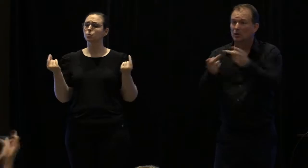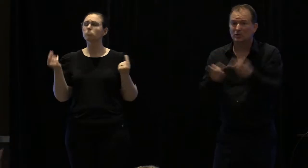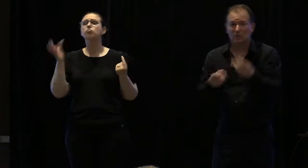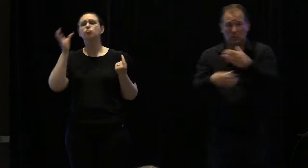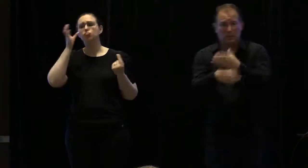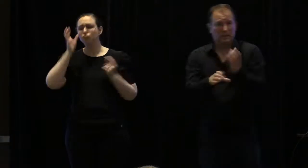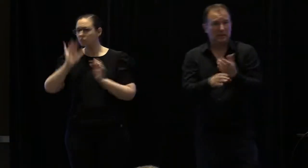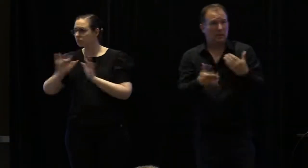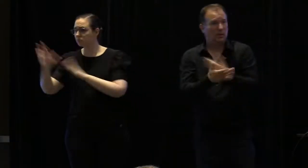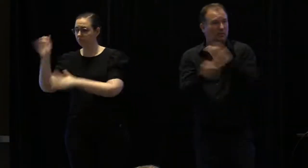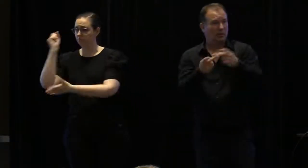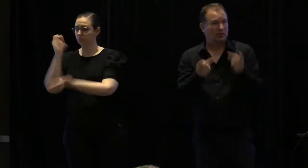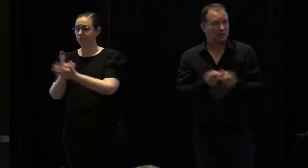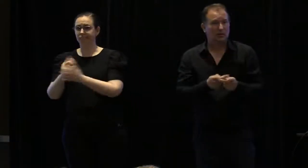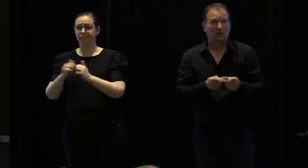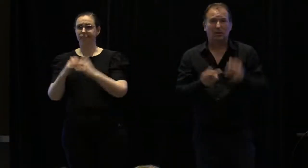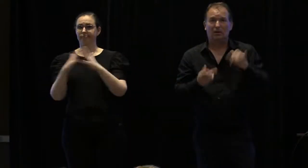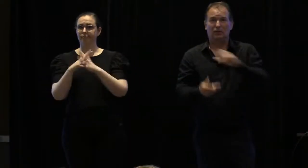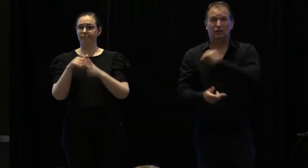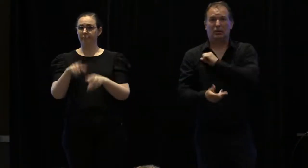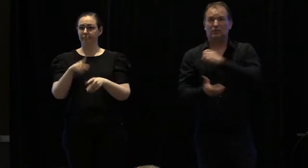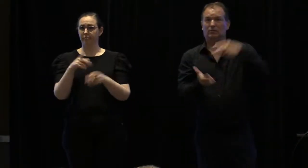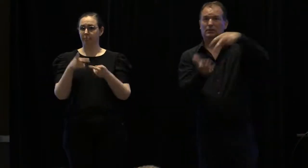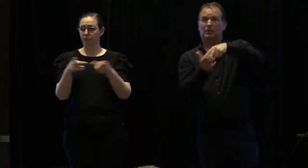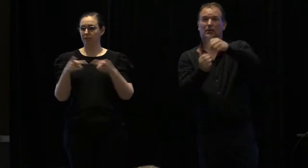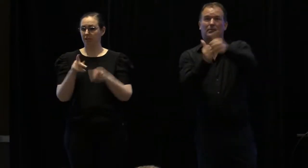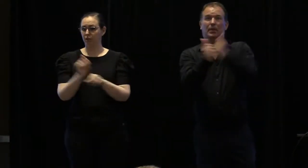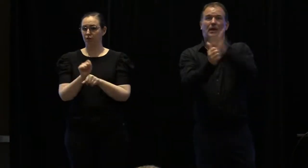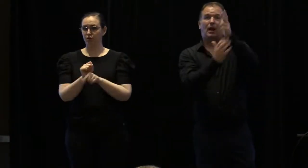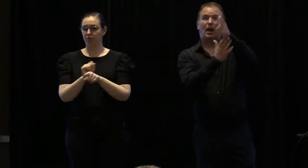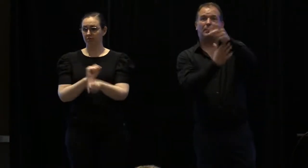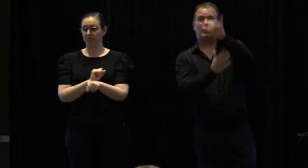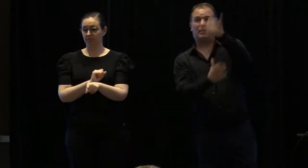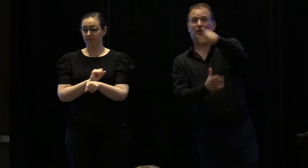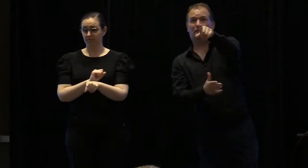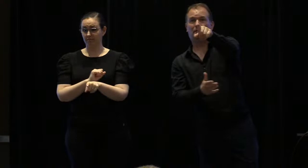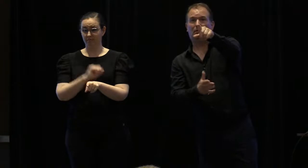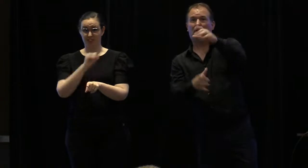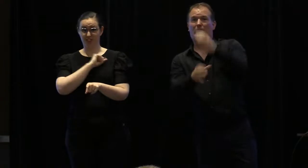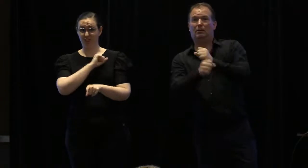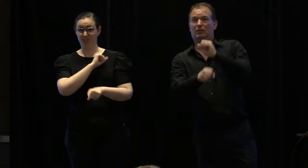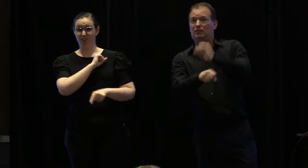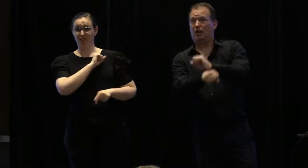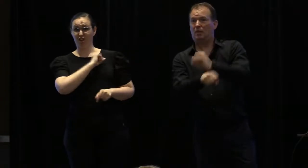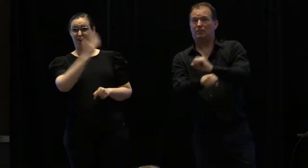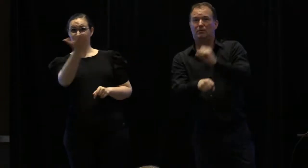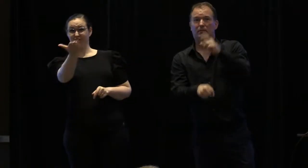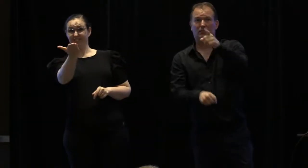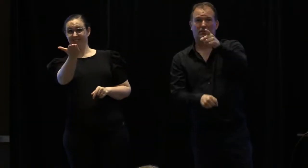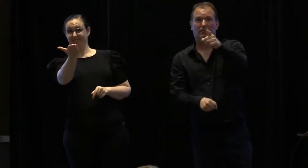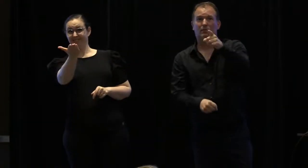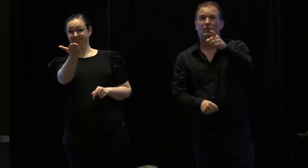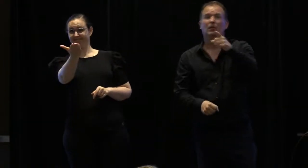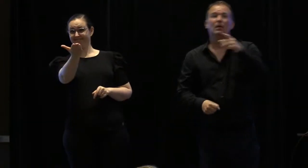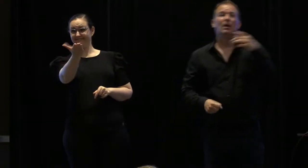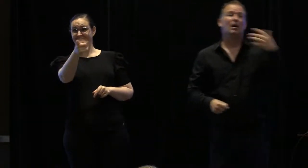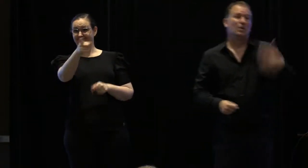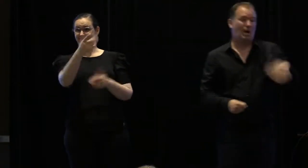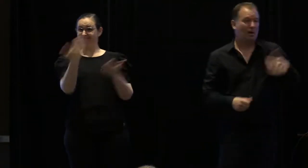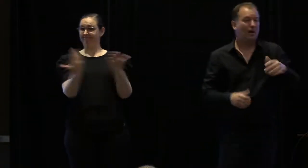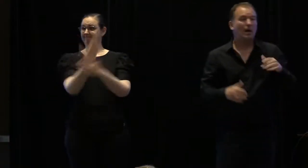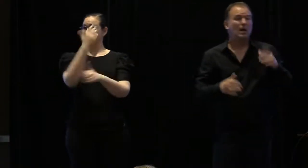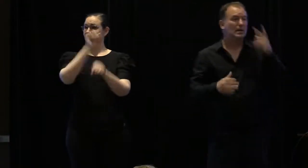that, and a new position was created. Scott Jeffrey, who is behind the camera today, was able